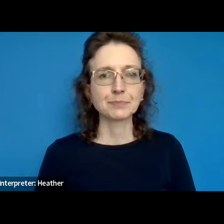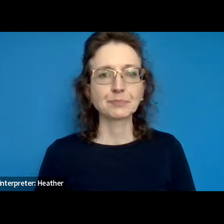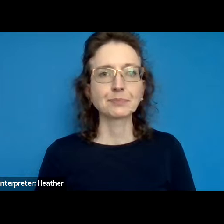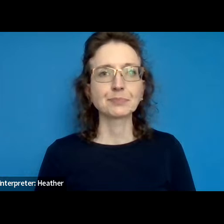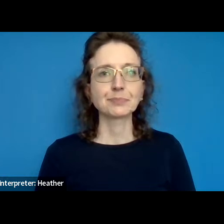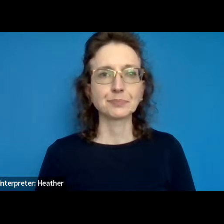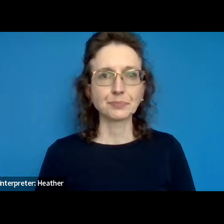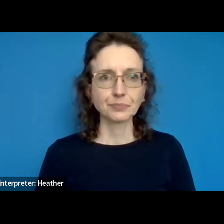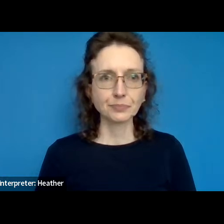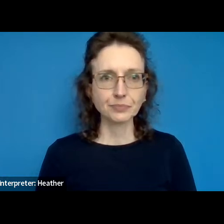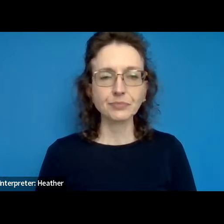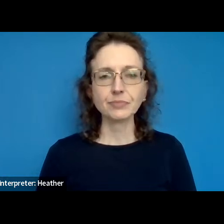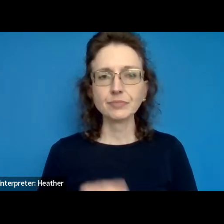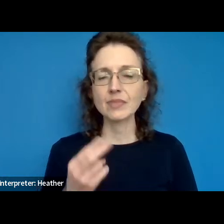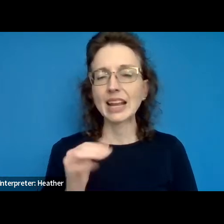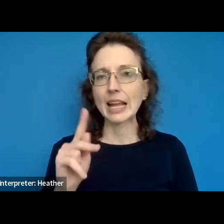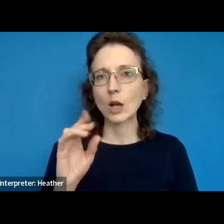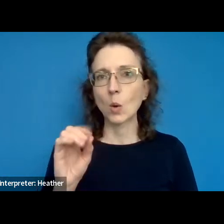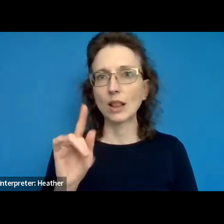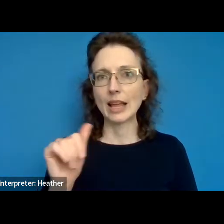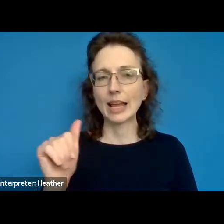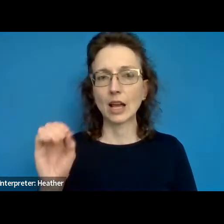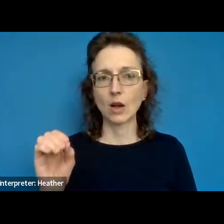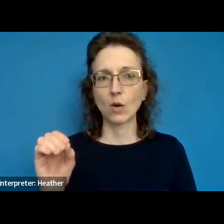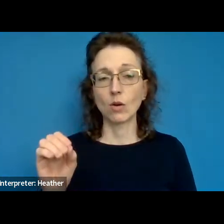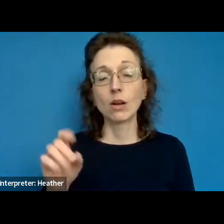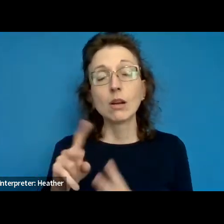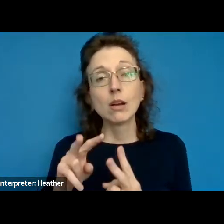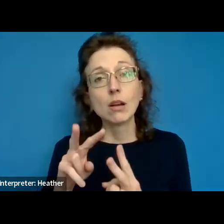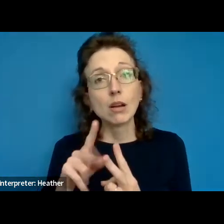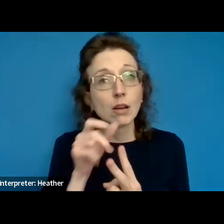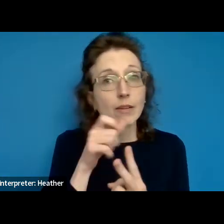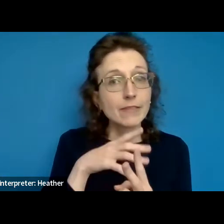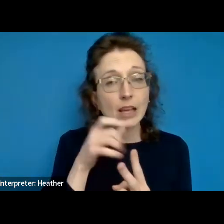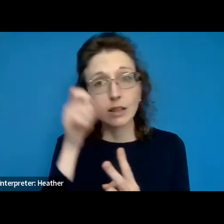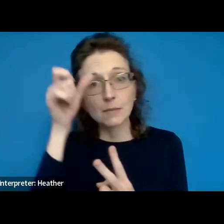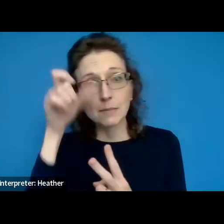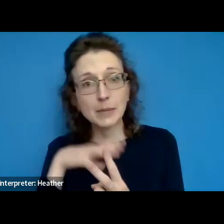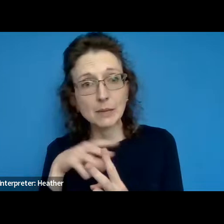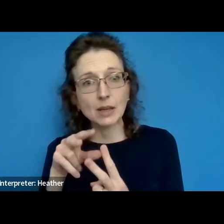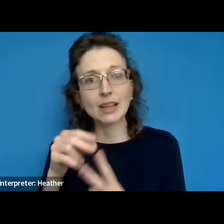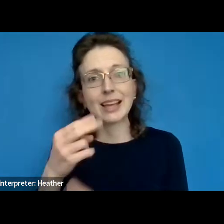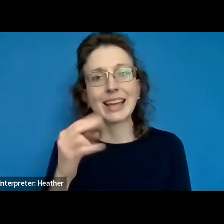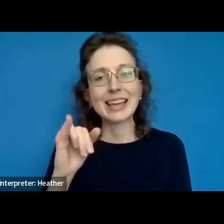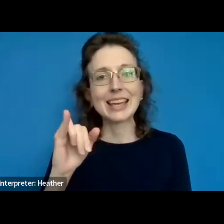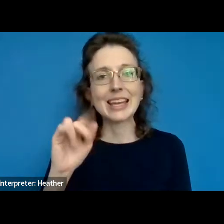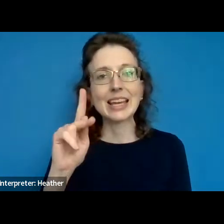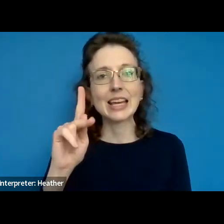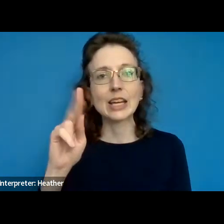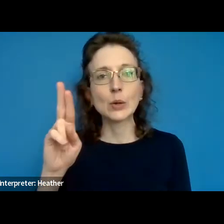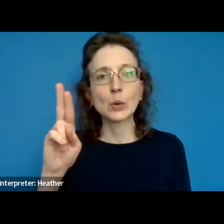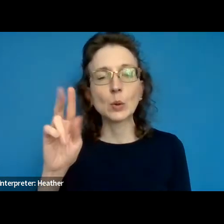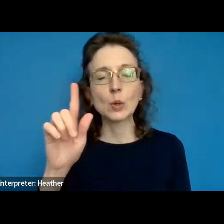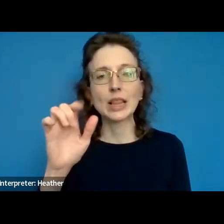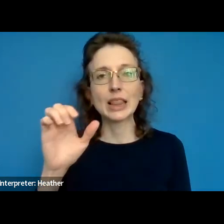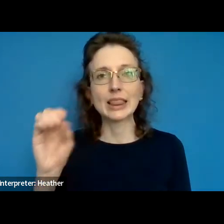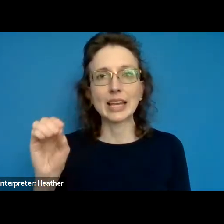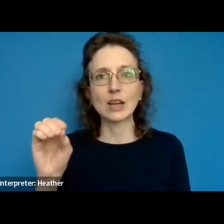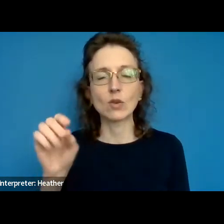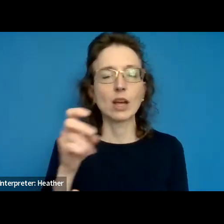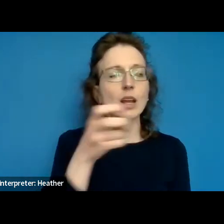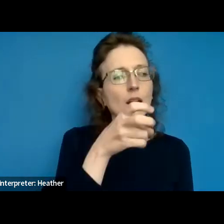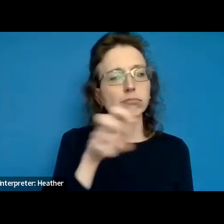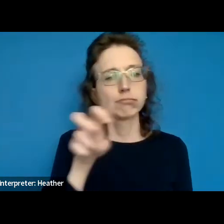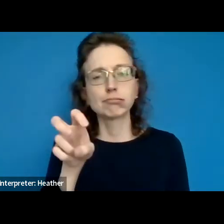was an individual who could be male or female, kind of gender fluid, could move from male to female and female to